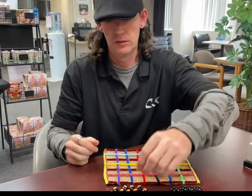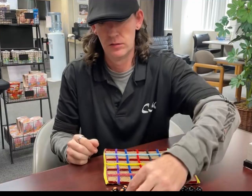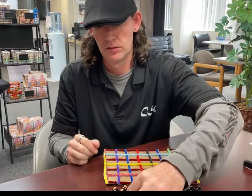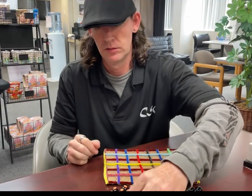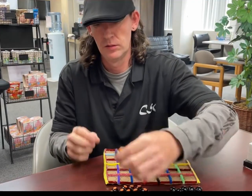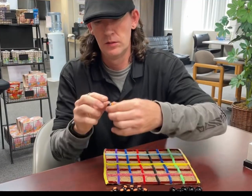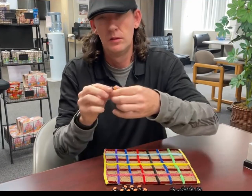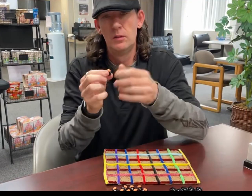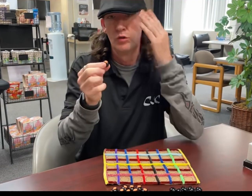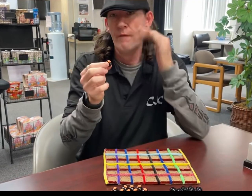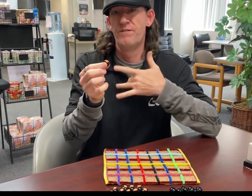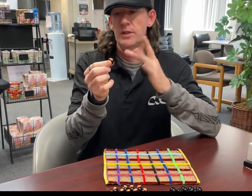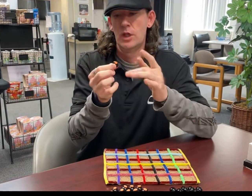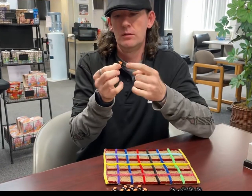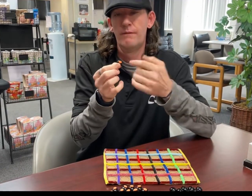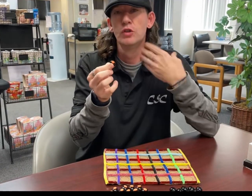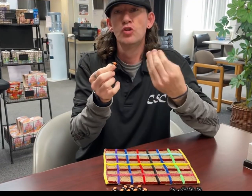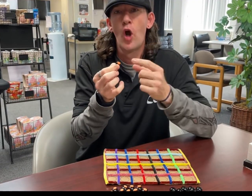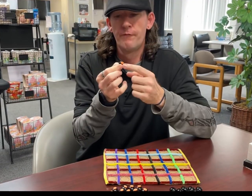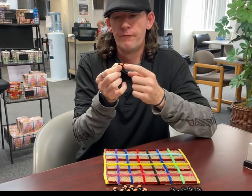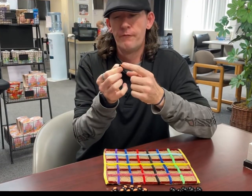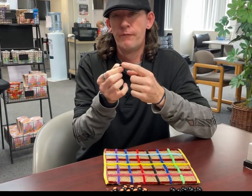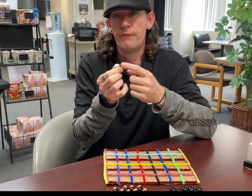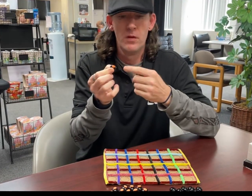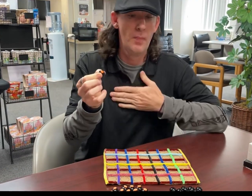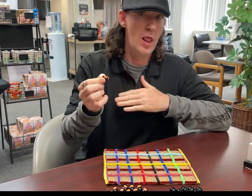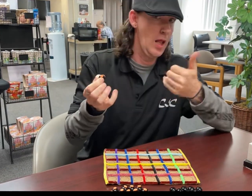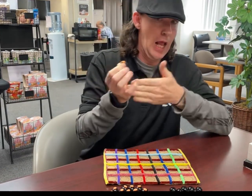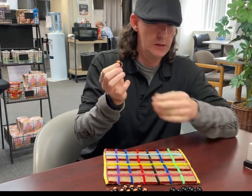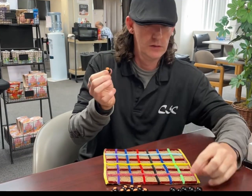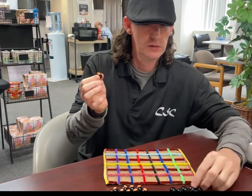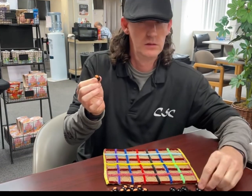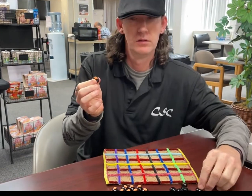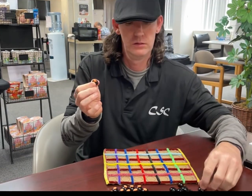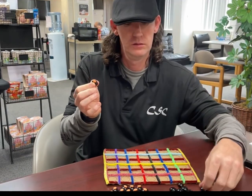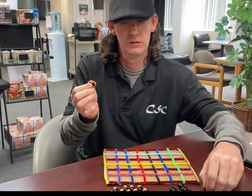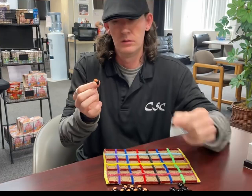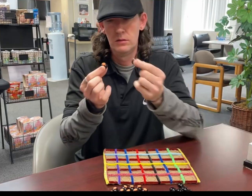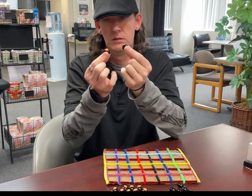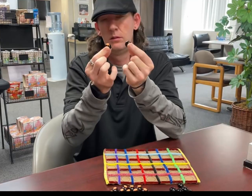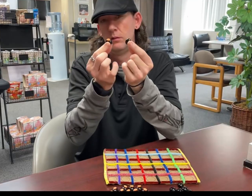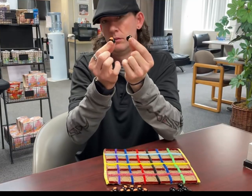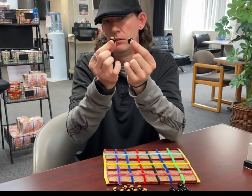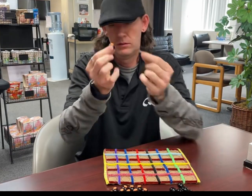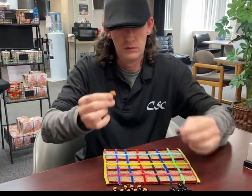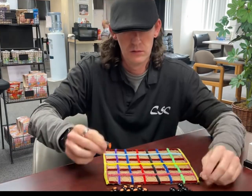is starting. On the side closest to them, they can put their piece. Their piece will have the soft little fuzzy top,